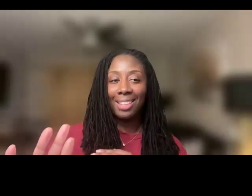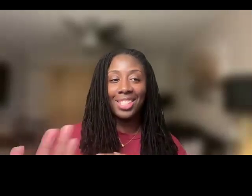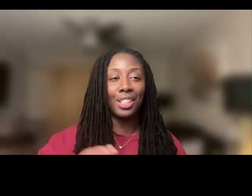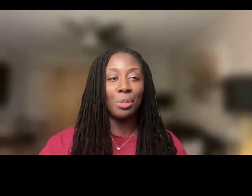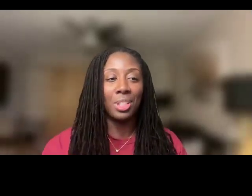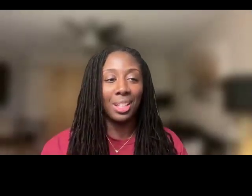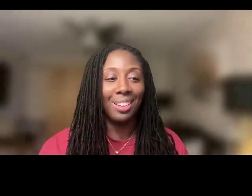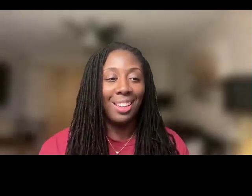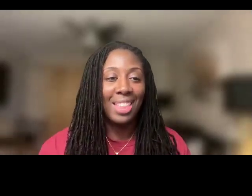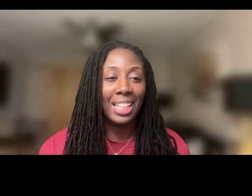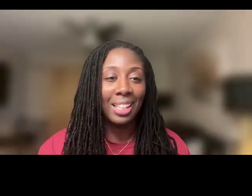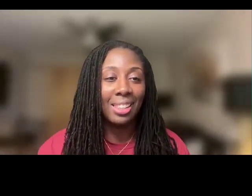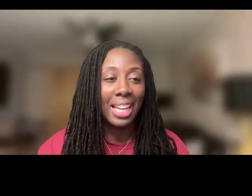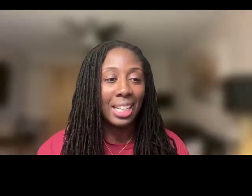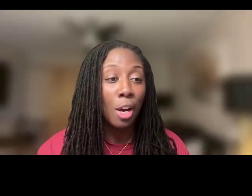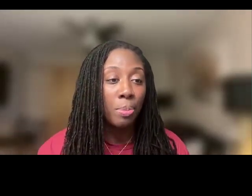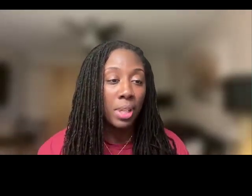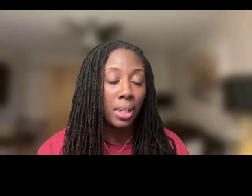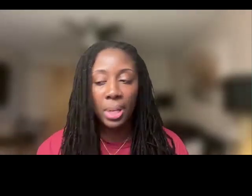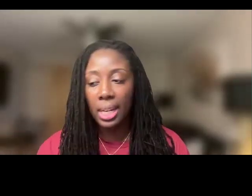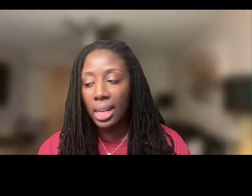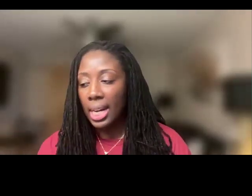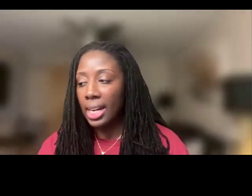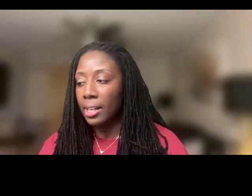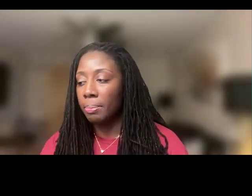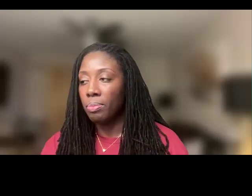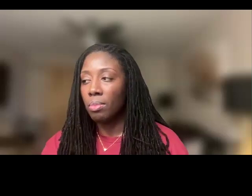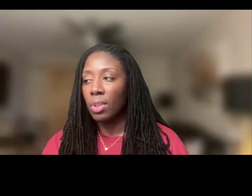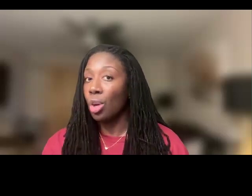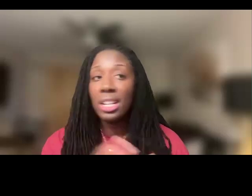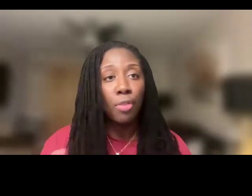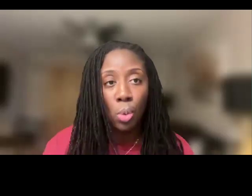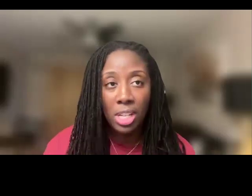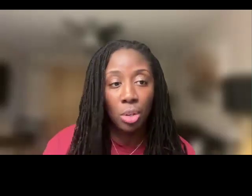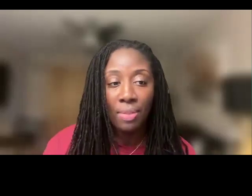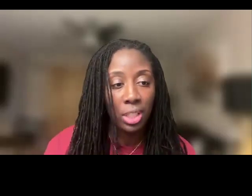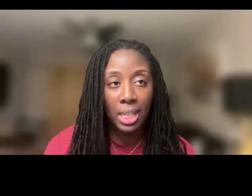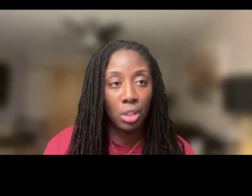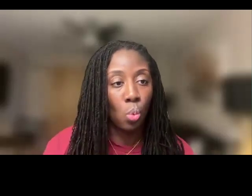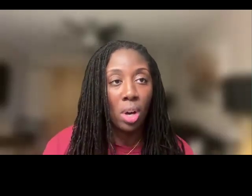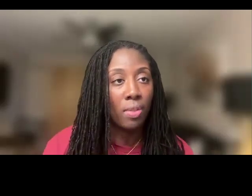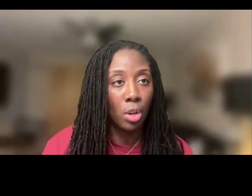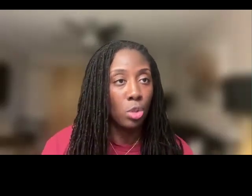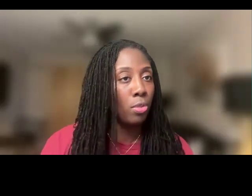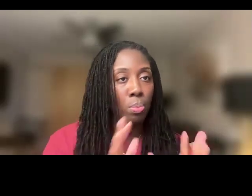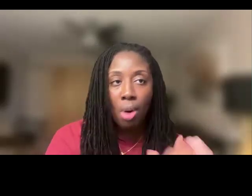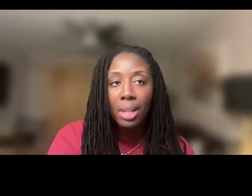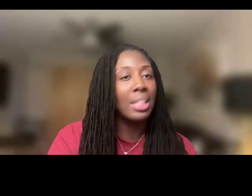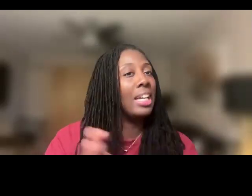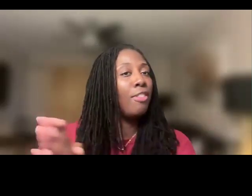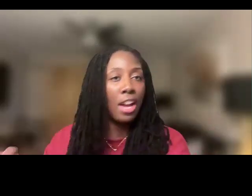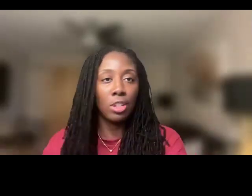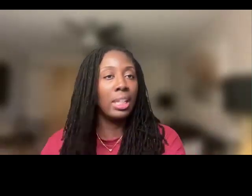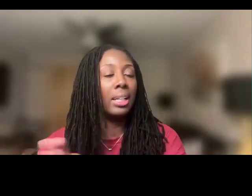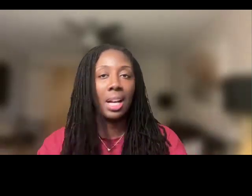slide in that I got the solution that can help them. But try different ones. You don't have to stick to one of those